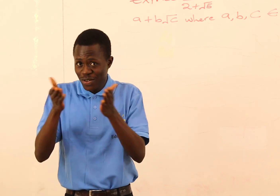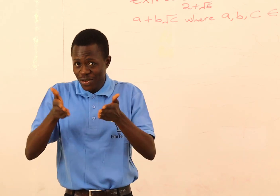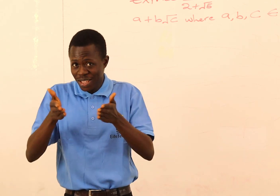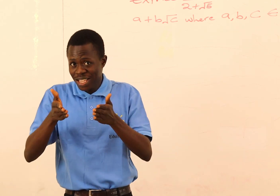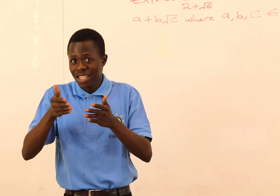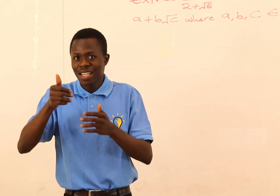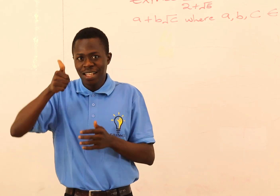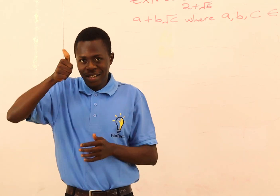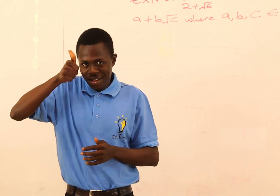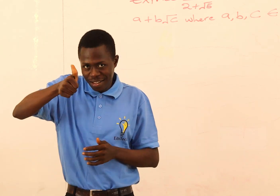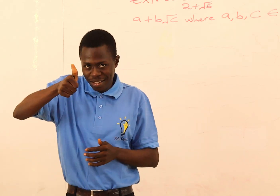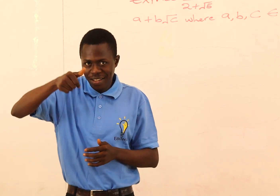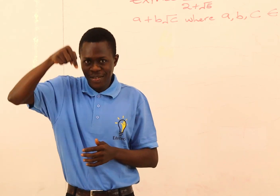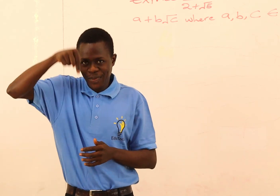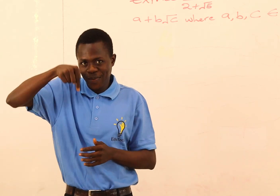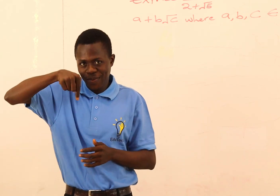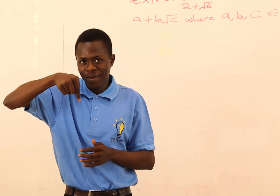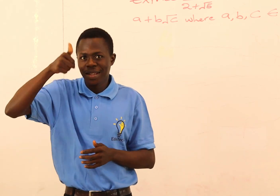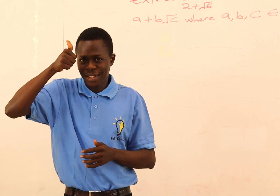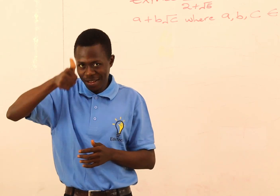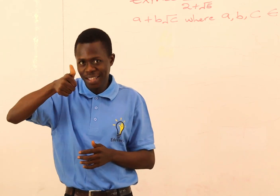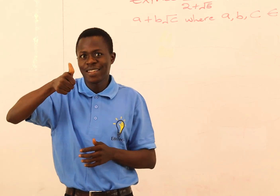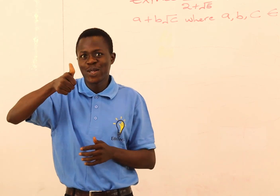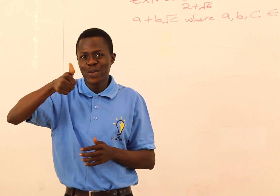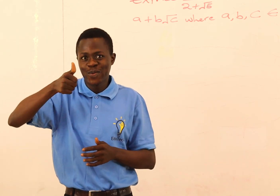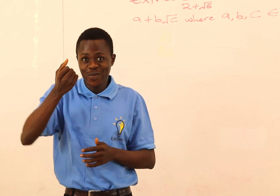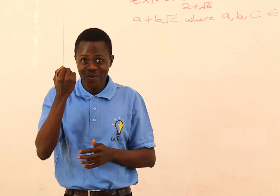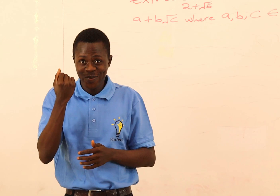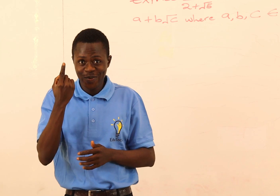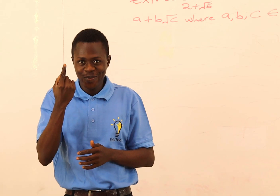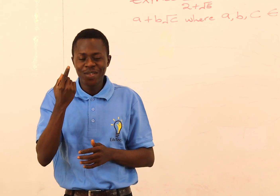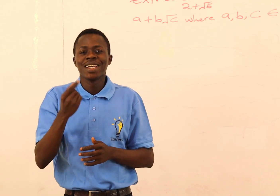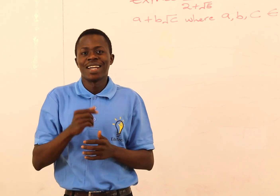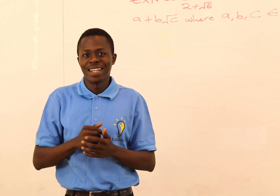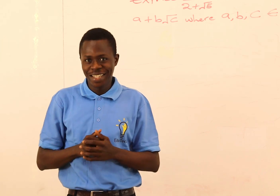as always, kindly like and subscribe to the videos on the YouTube channel.